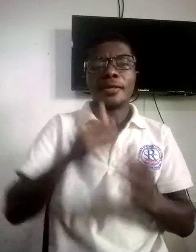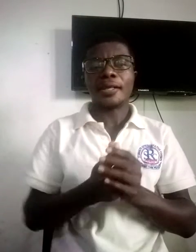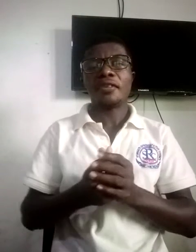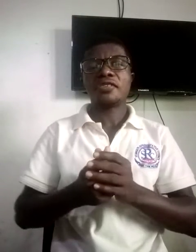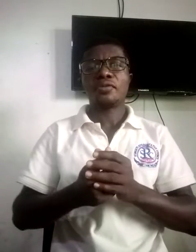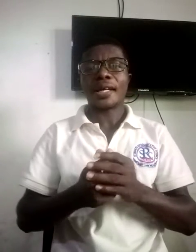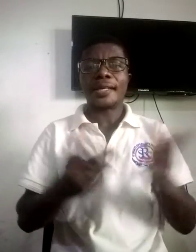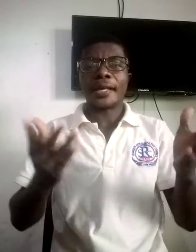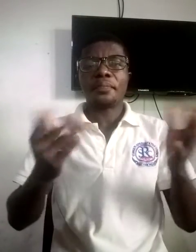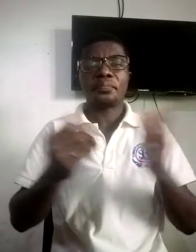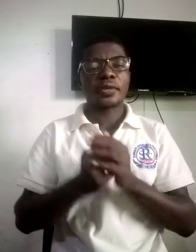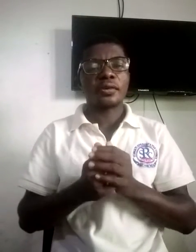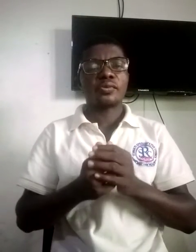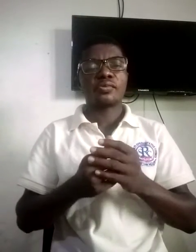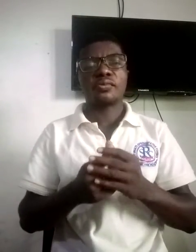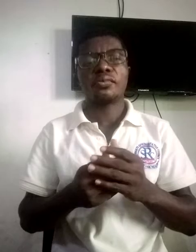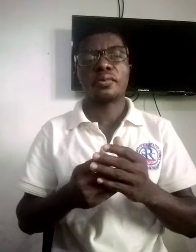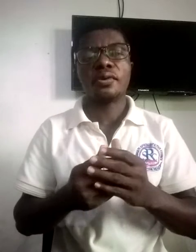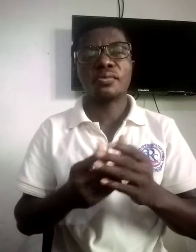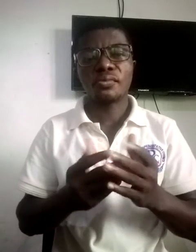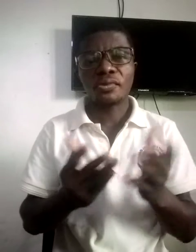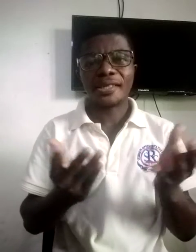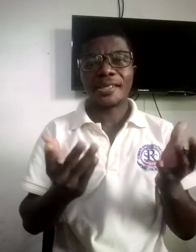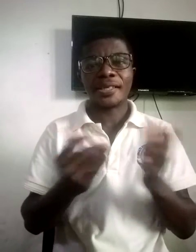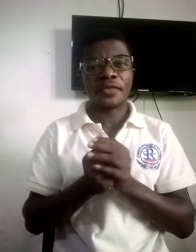Now let's look at the good evening.